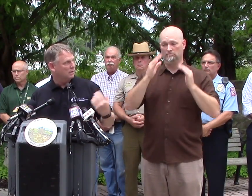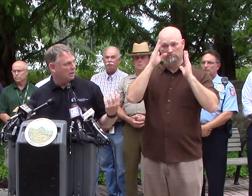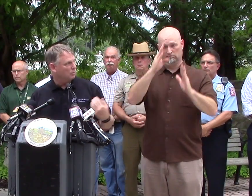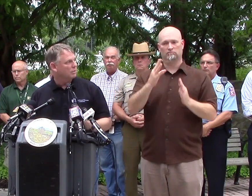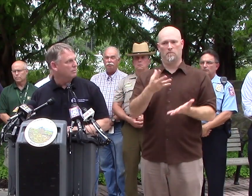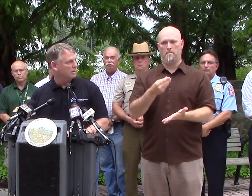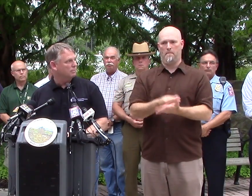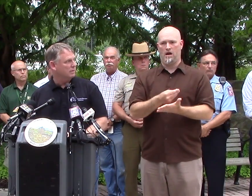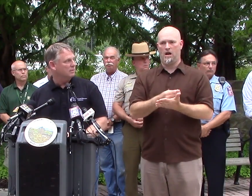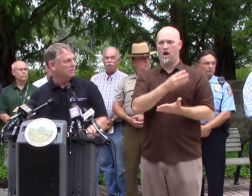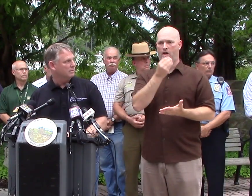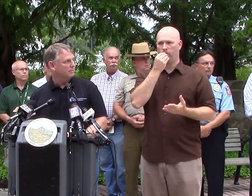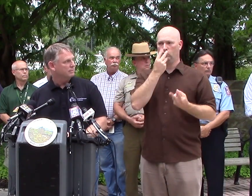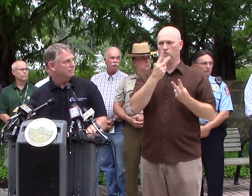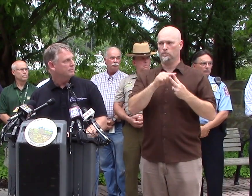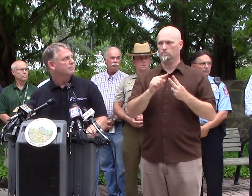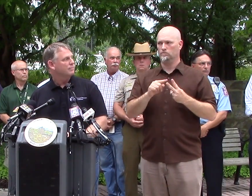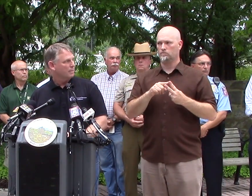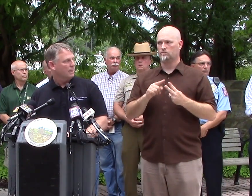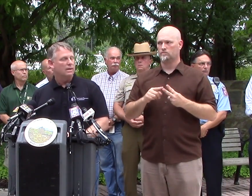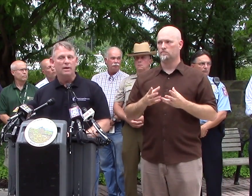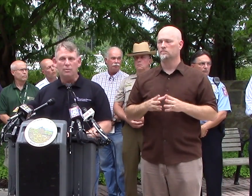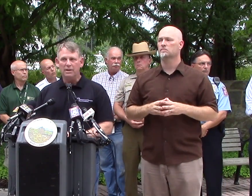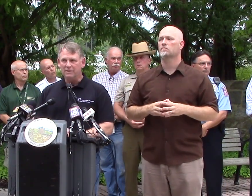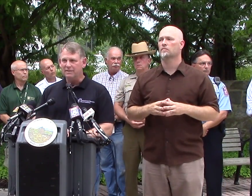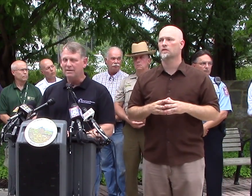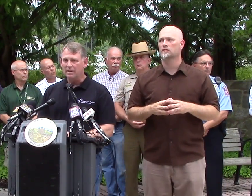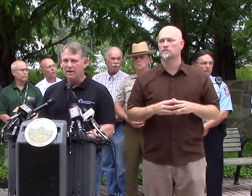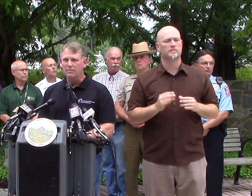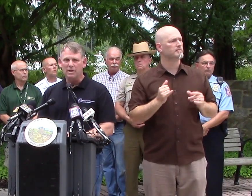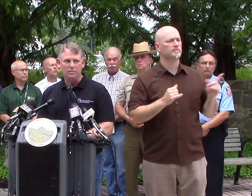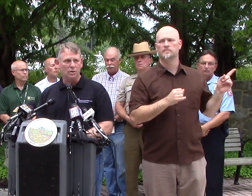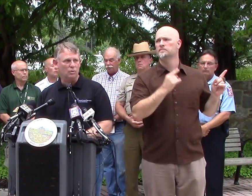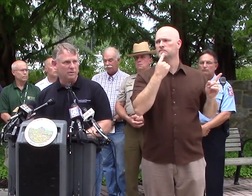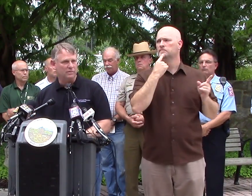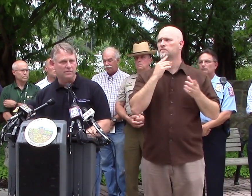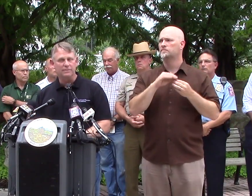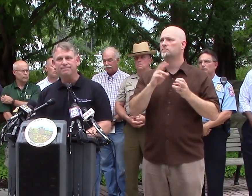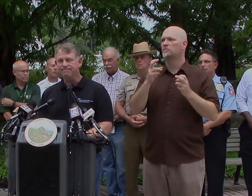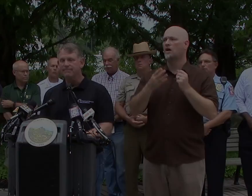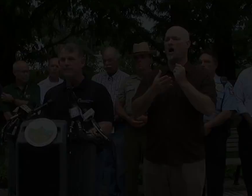Partnership to help with businesses. HelpEllicottCity.com. HelpEllicottCity.com to help the local businesses.